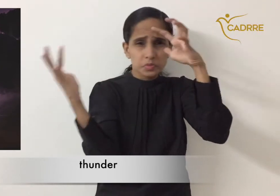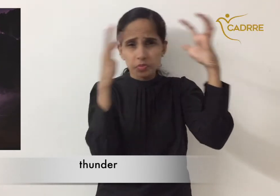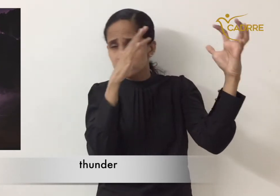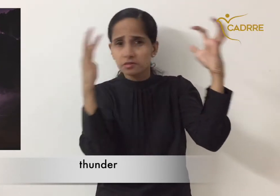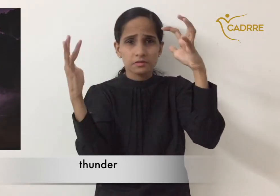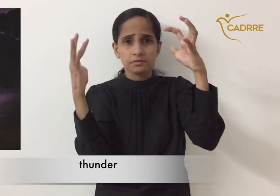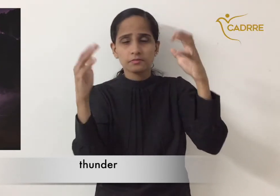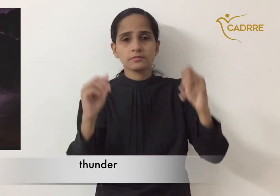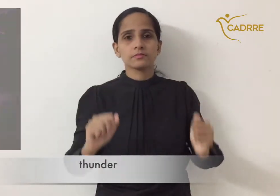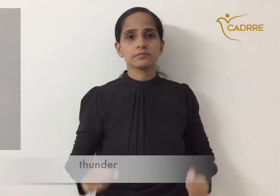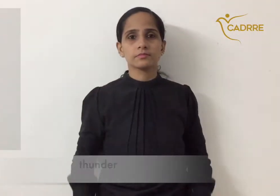thunder,